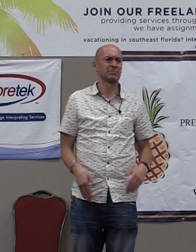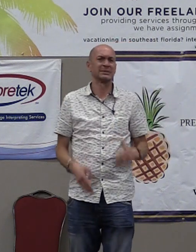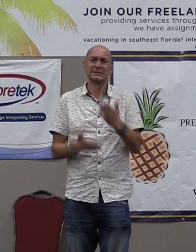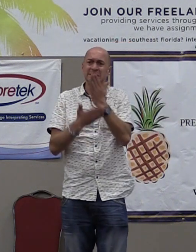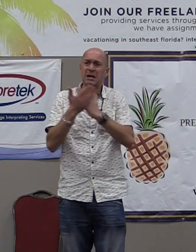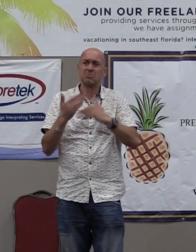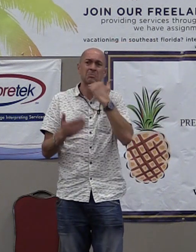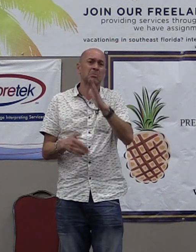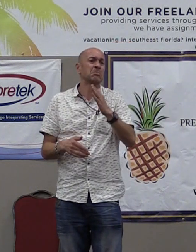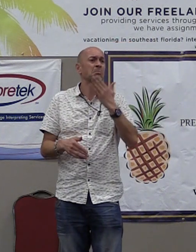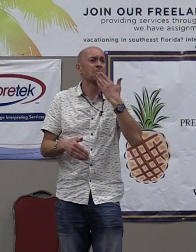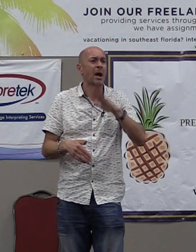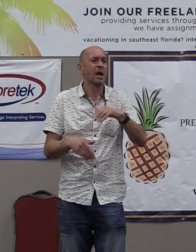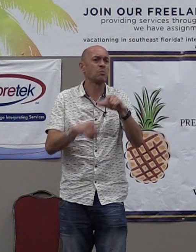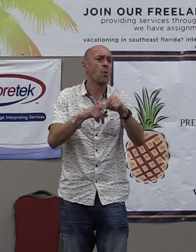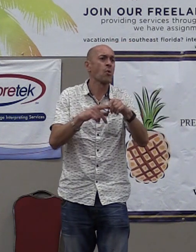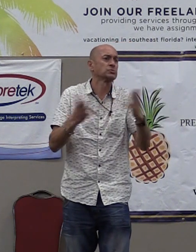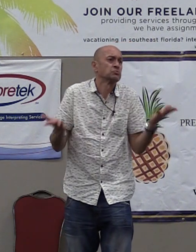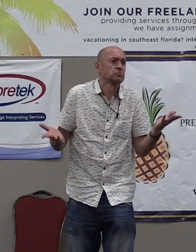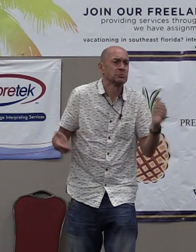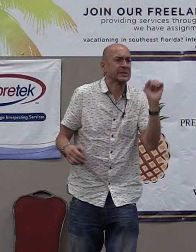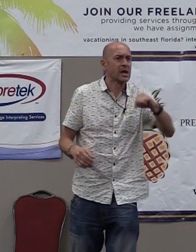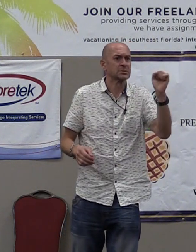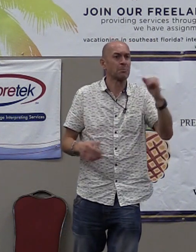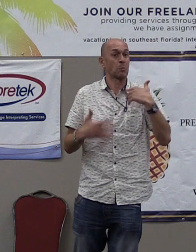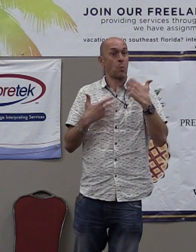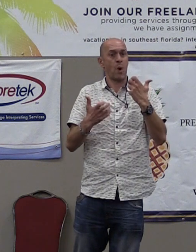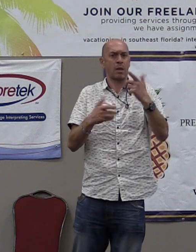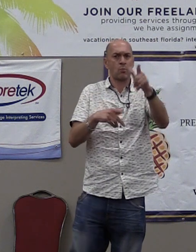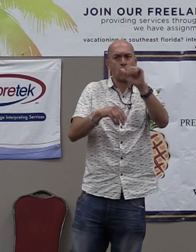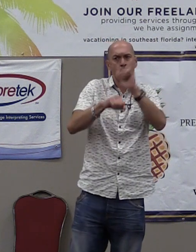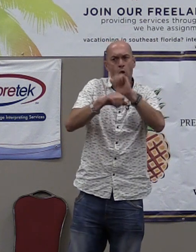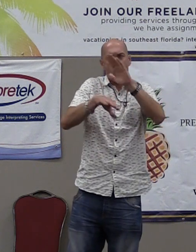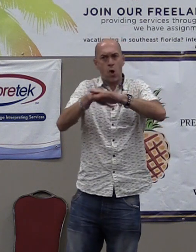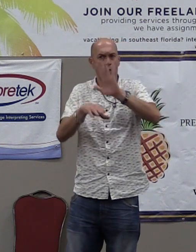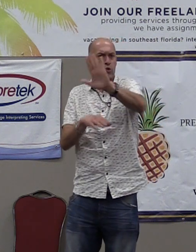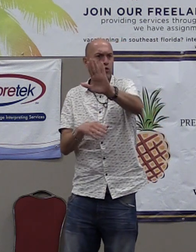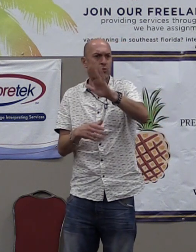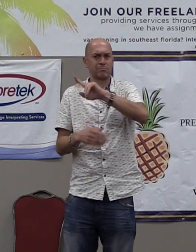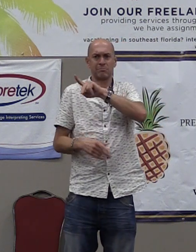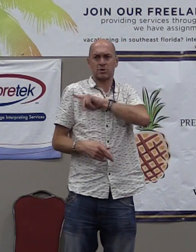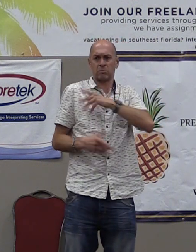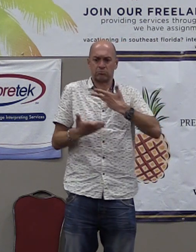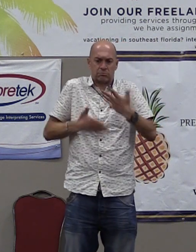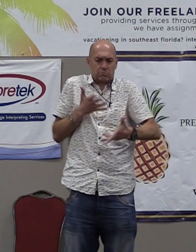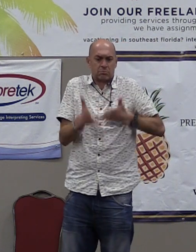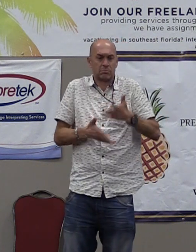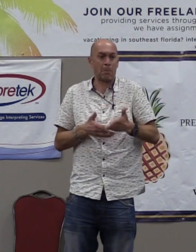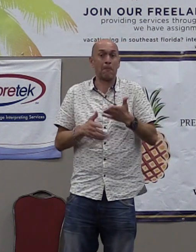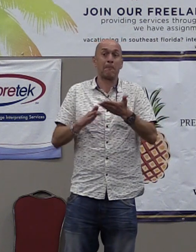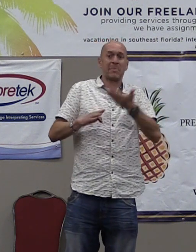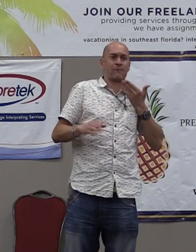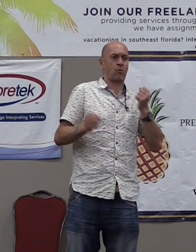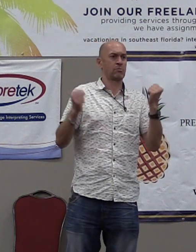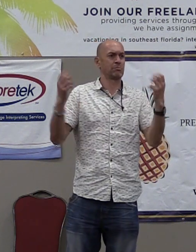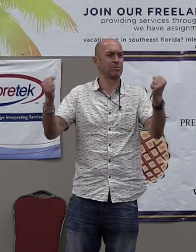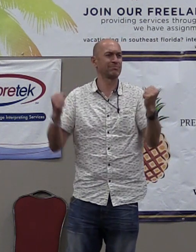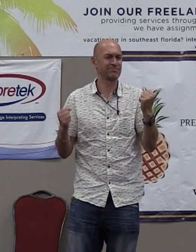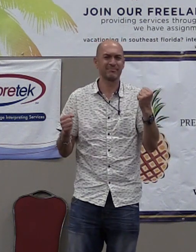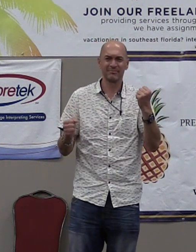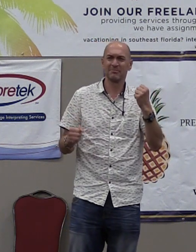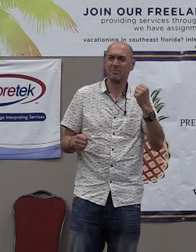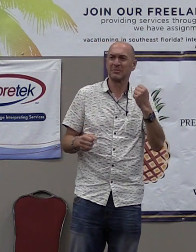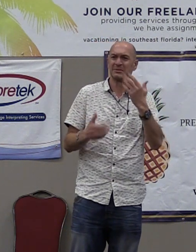gestures, they go, they do these kind of things. Some swear words, yeah, but we're going to work on your personal